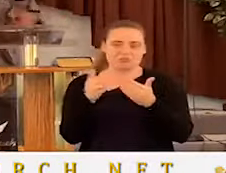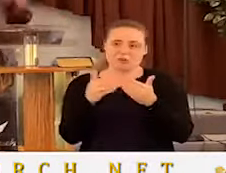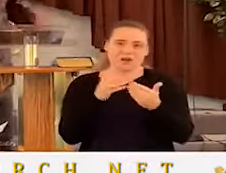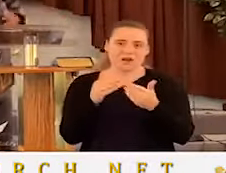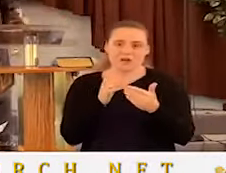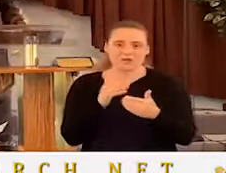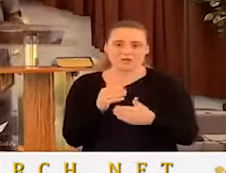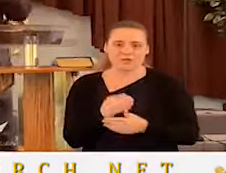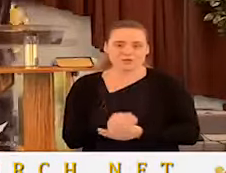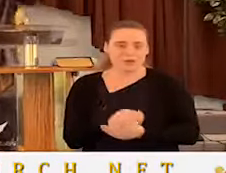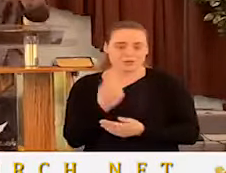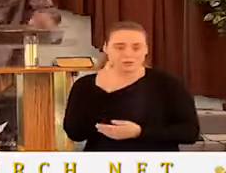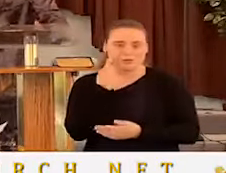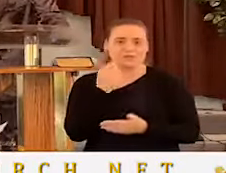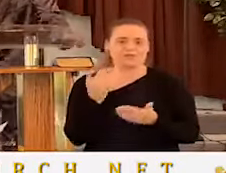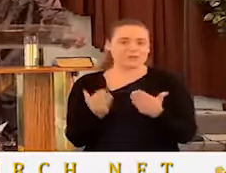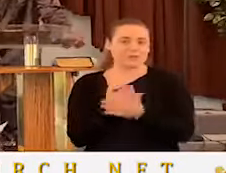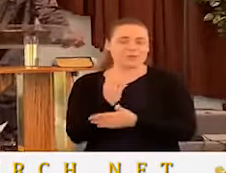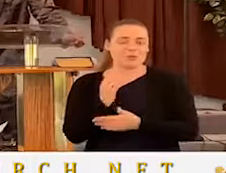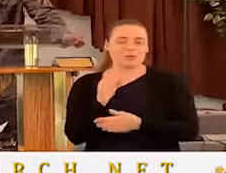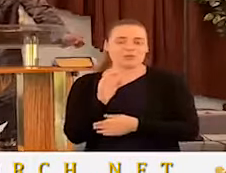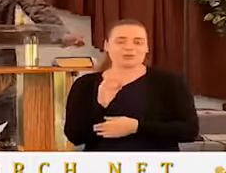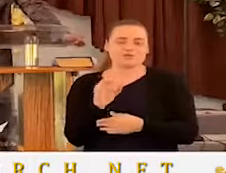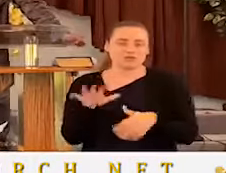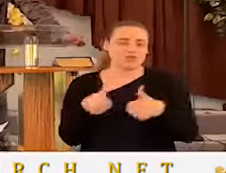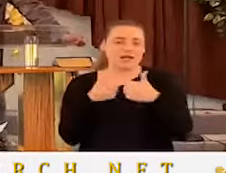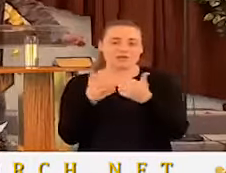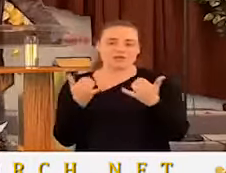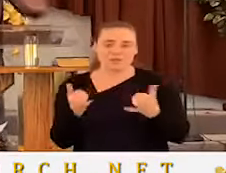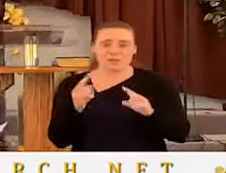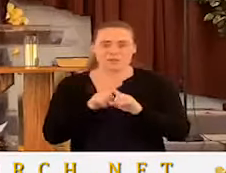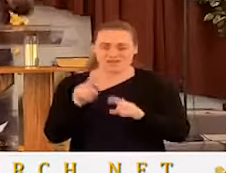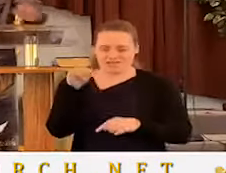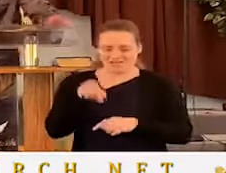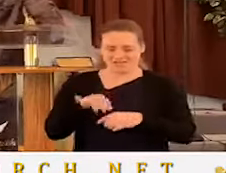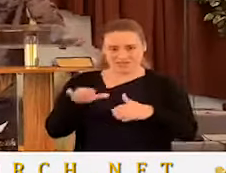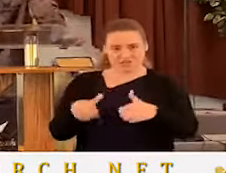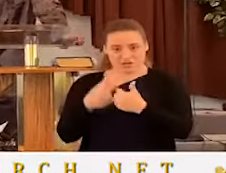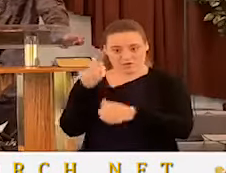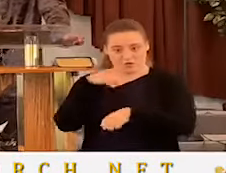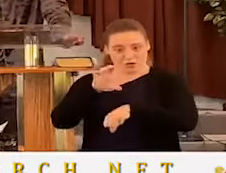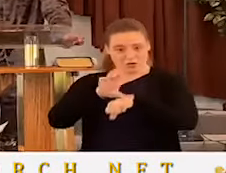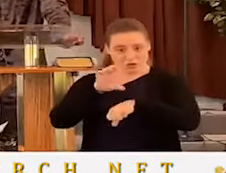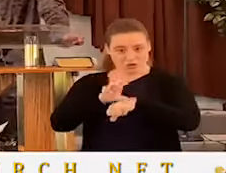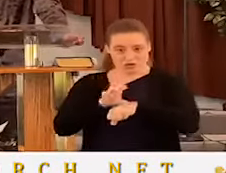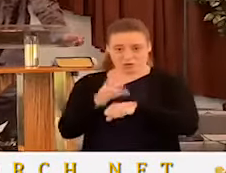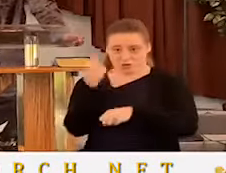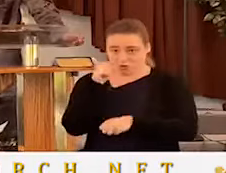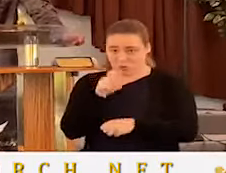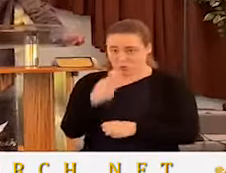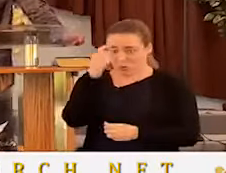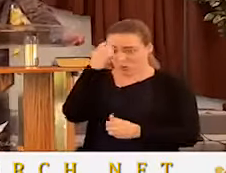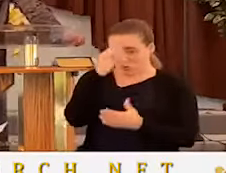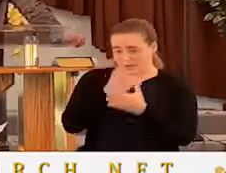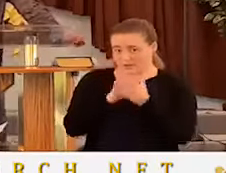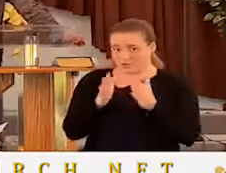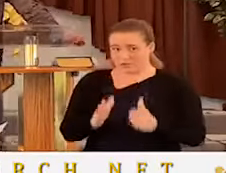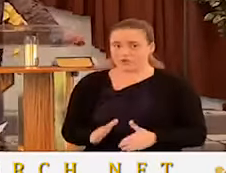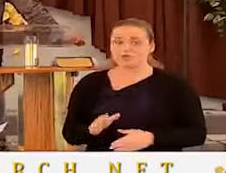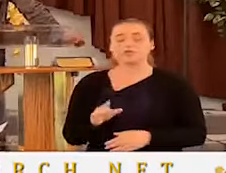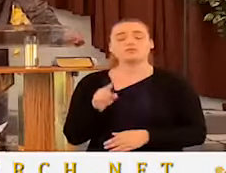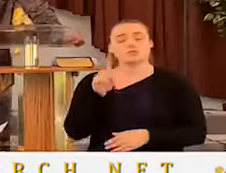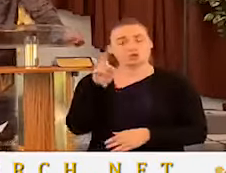don't know. Everybody got a challenge. Everybody got a challenge. The challenge is for the church, you as a believer, to love just not only